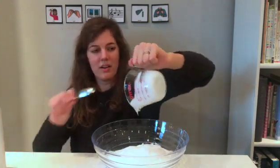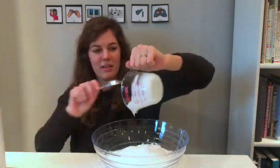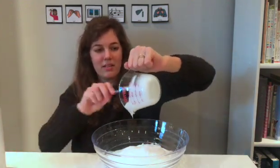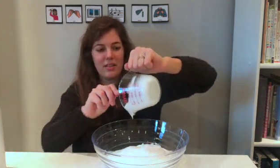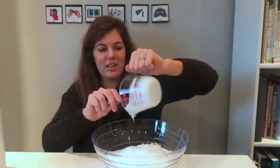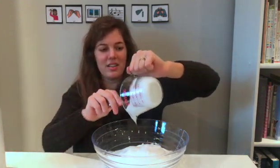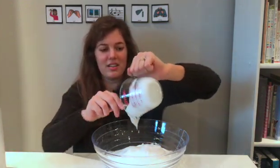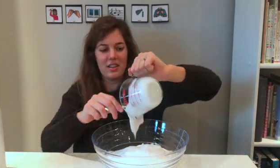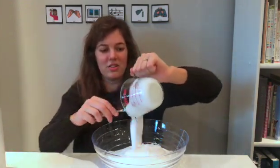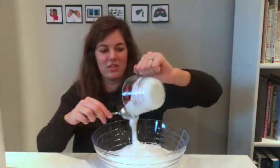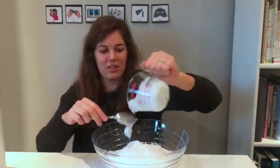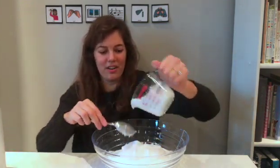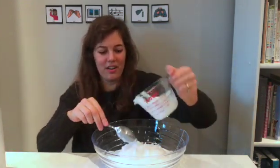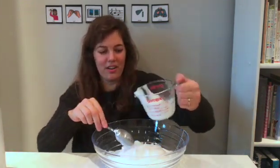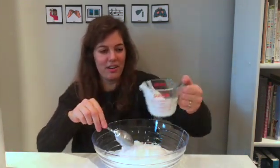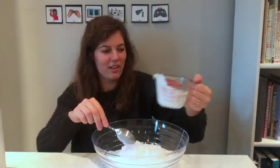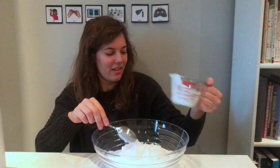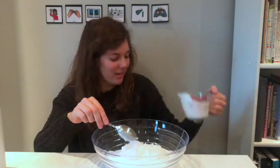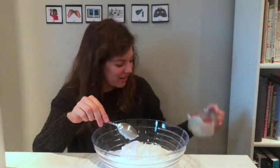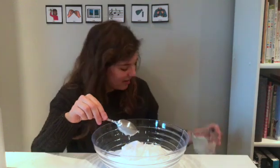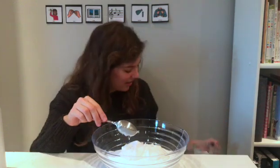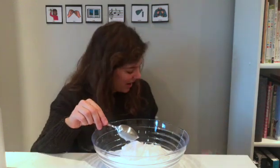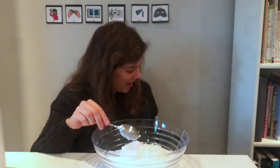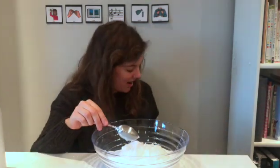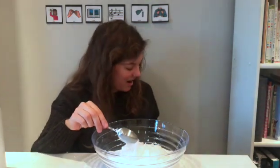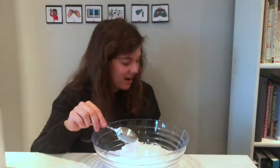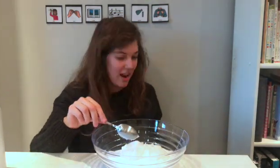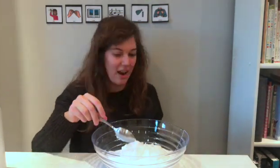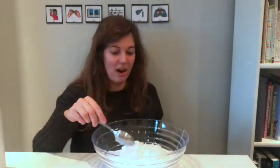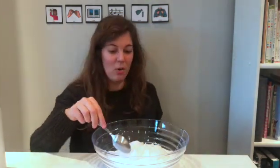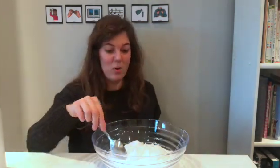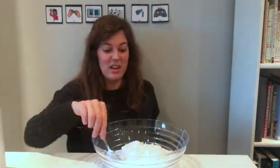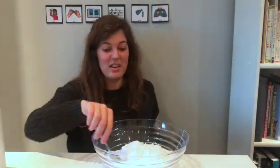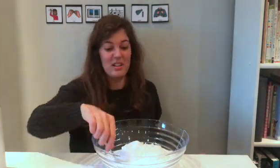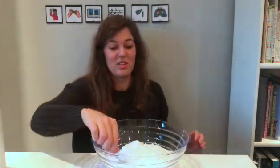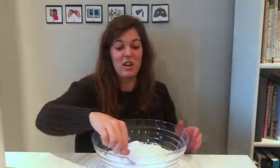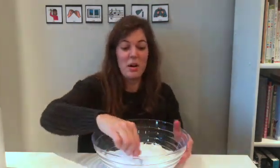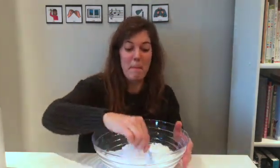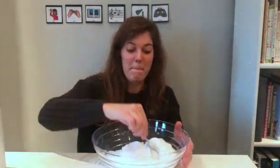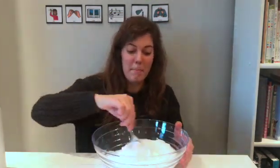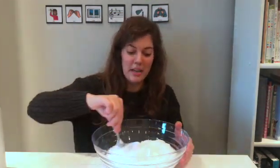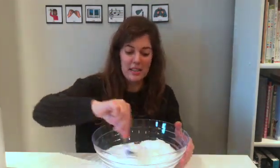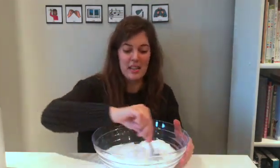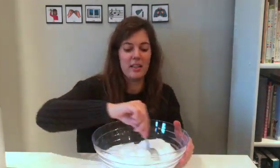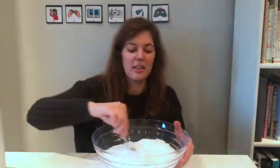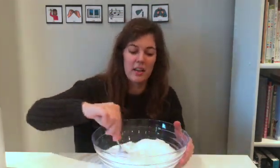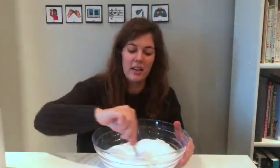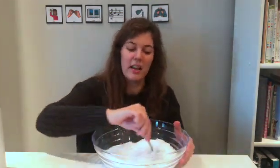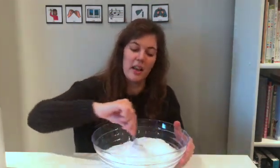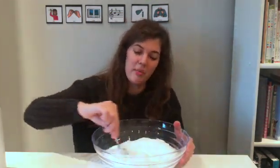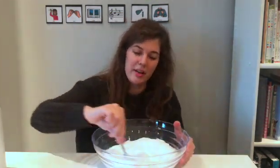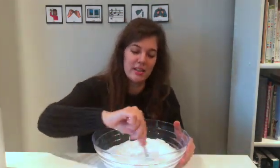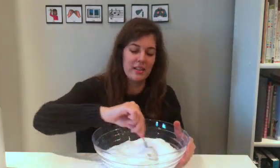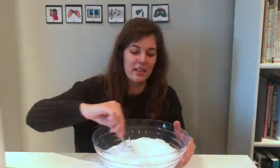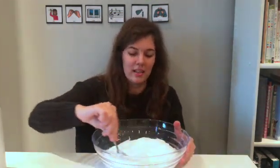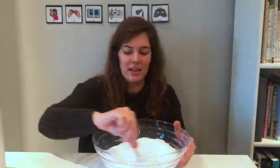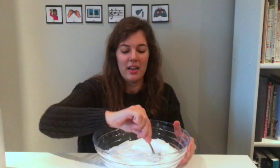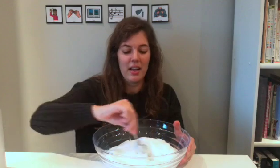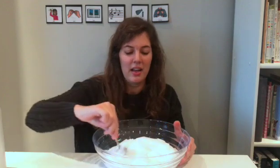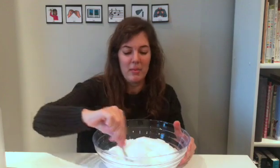of conditioner. And now we need to start mixing and mixing and